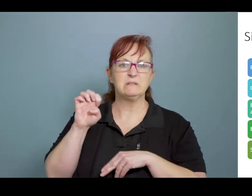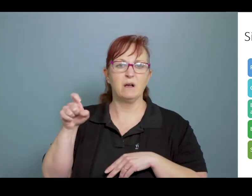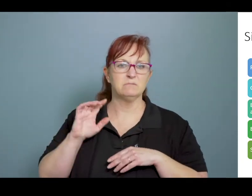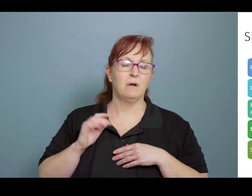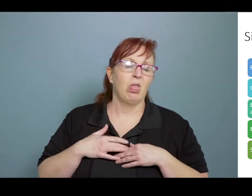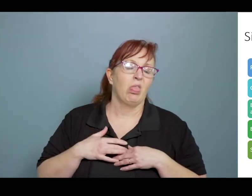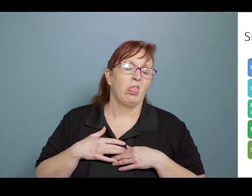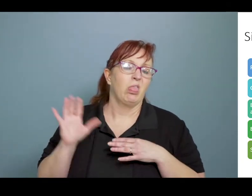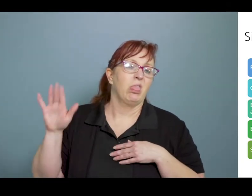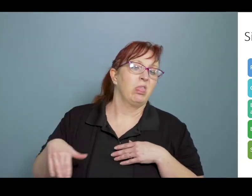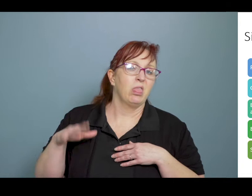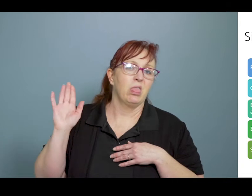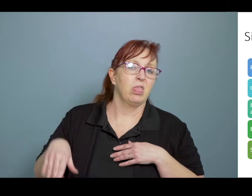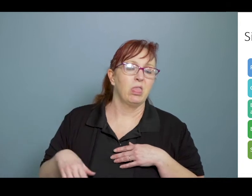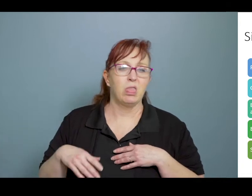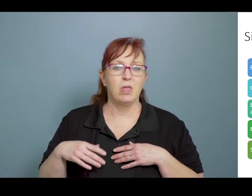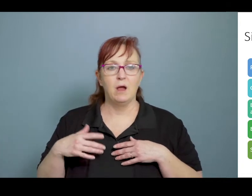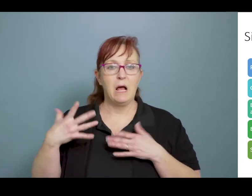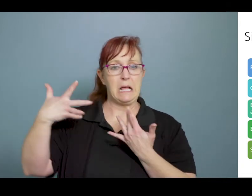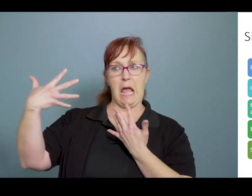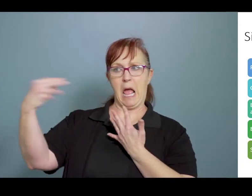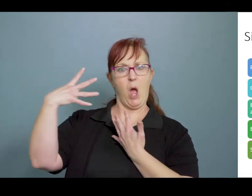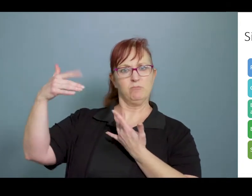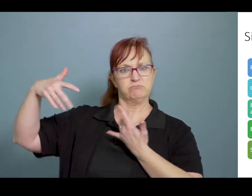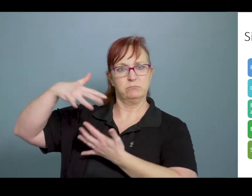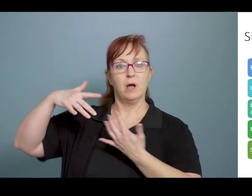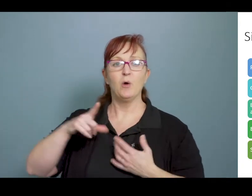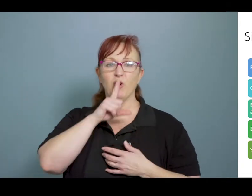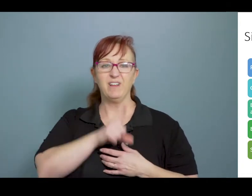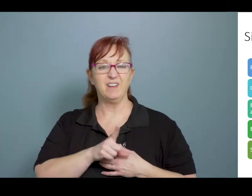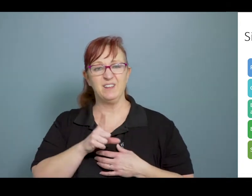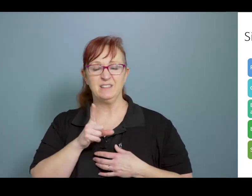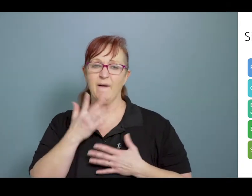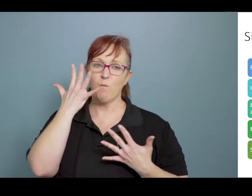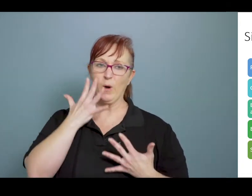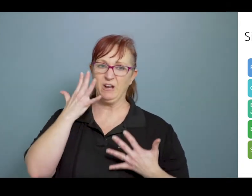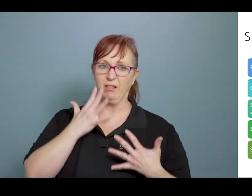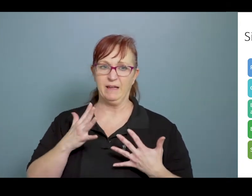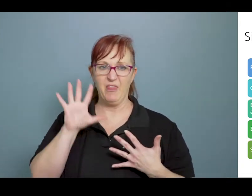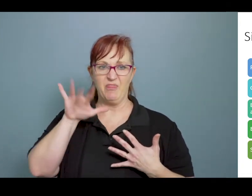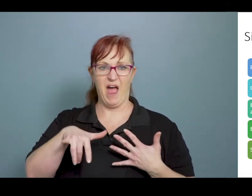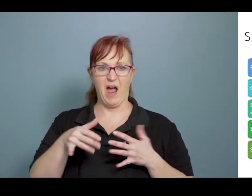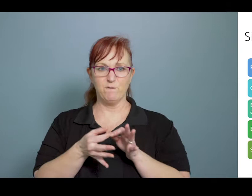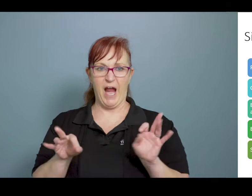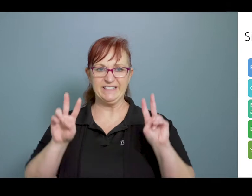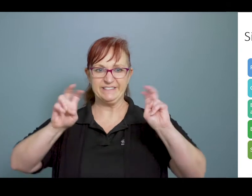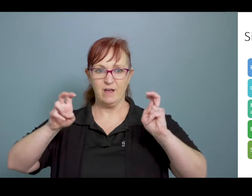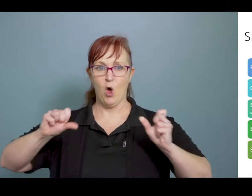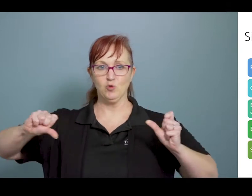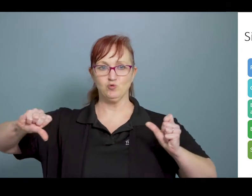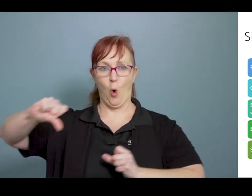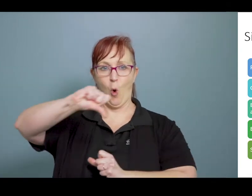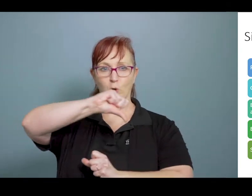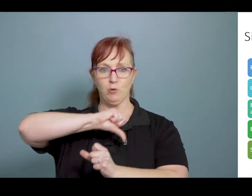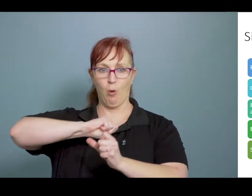I think unfortunately the term social distance has really resonated in a negative way with